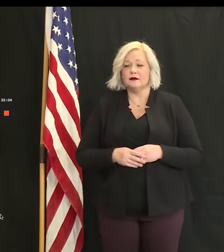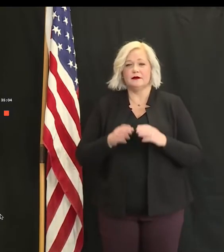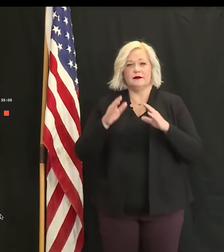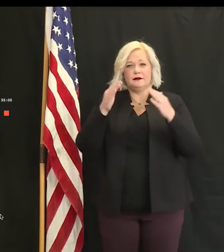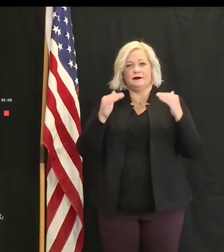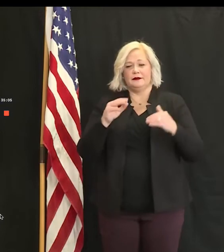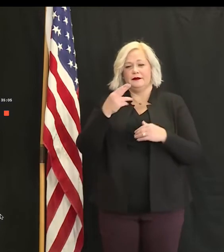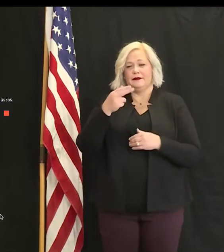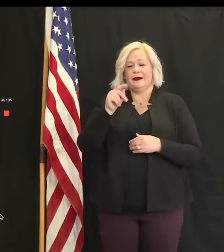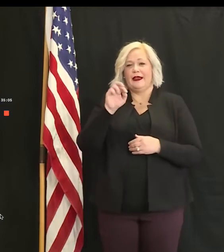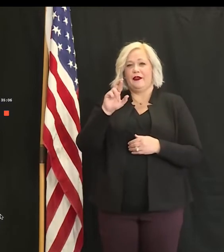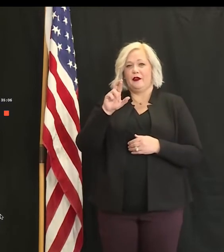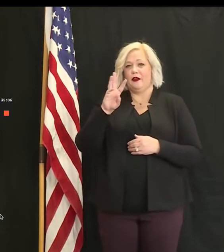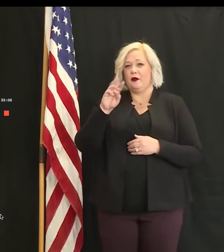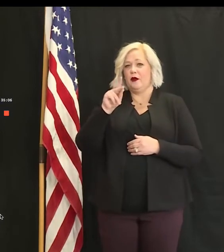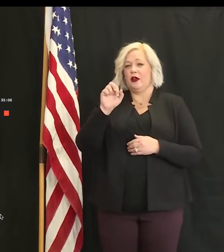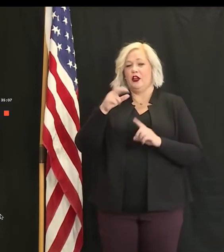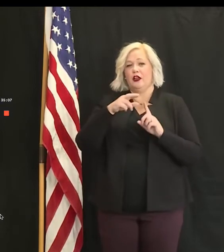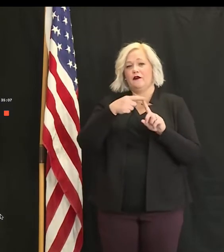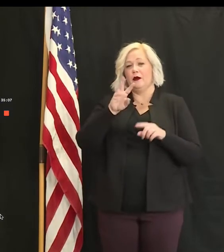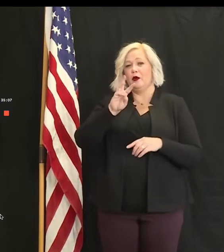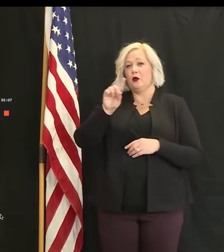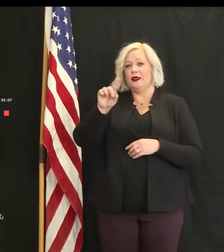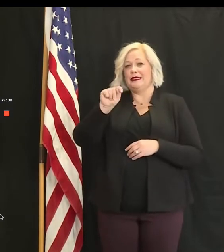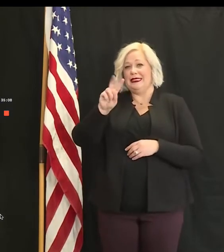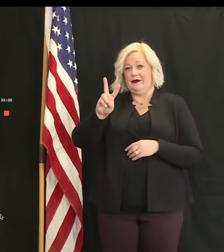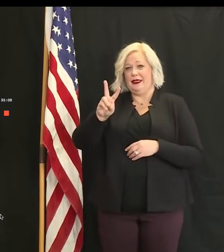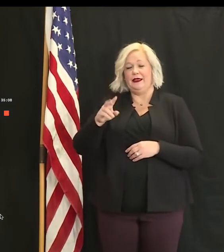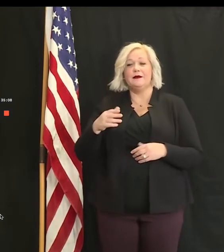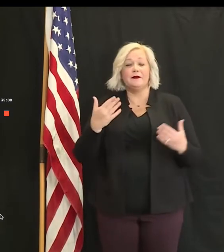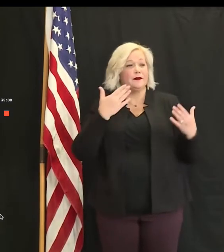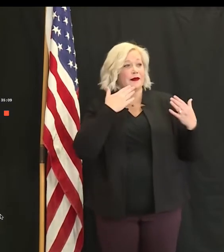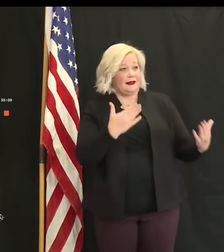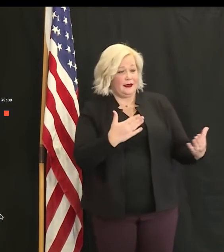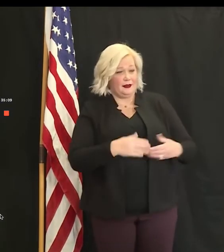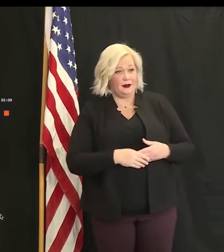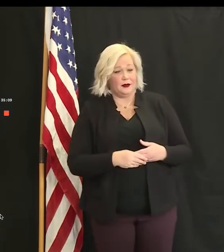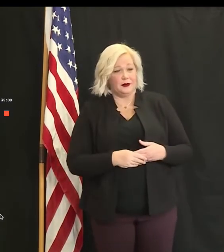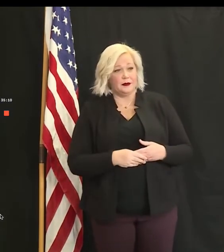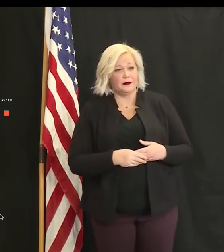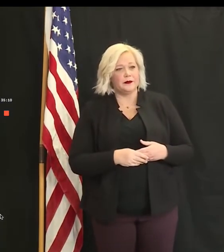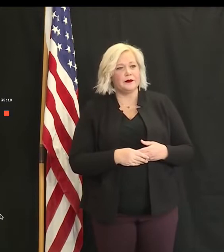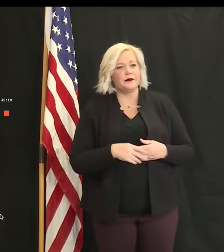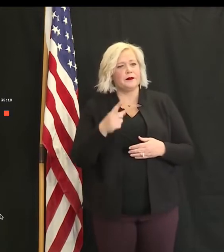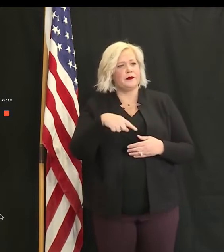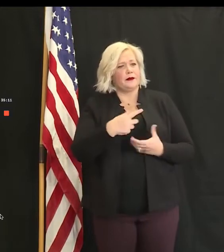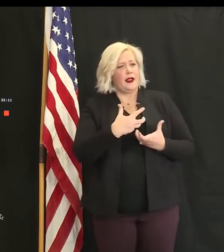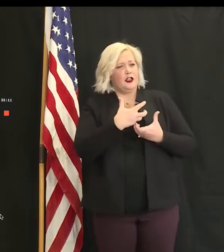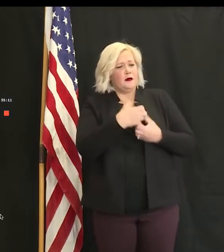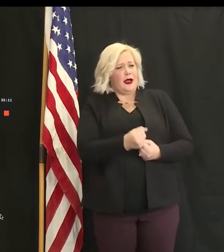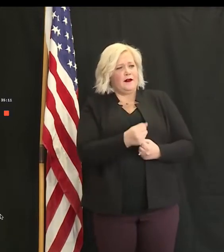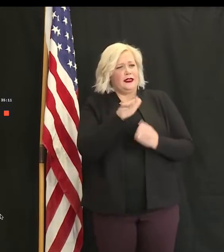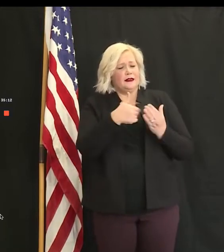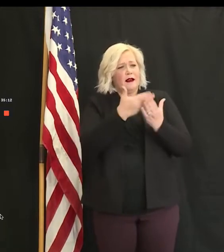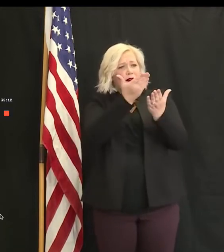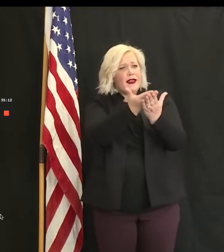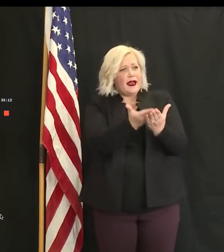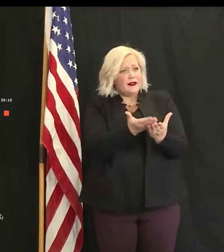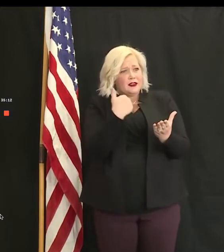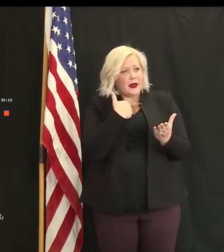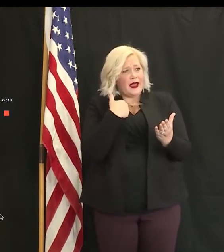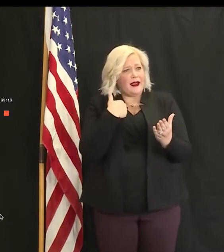Heather Walker, Wood TV. Thank you. How confident are you in the evidence that you have against